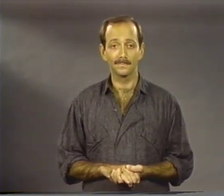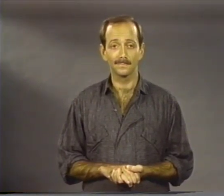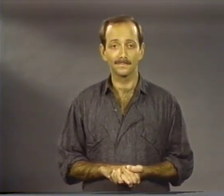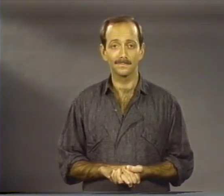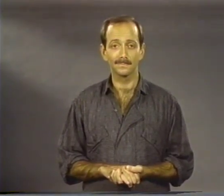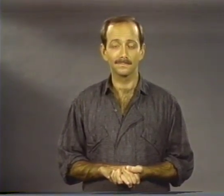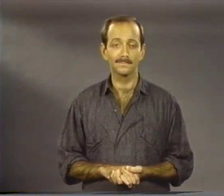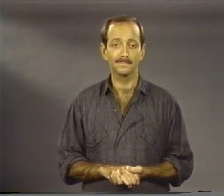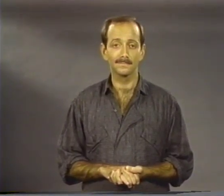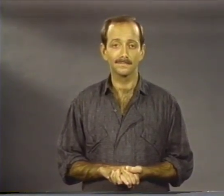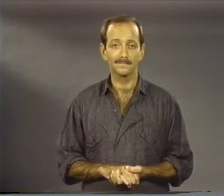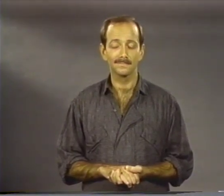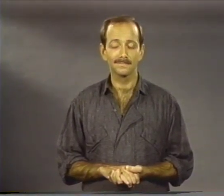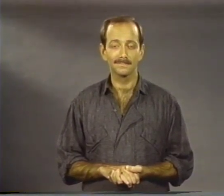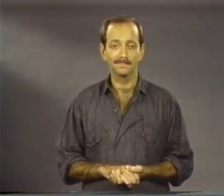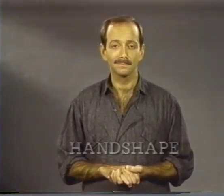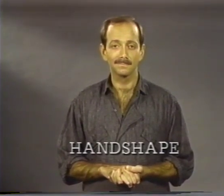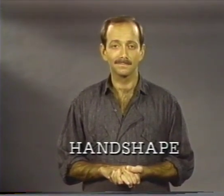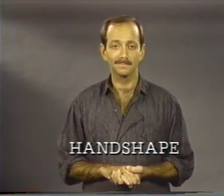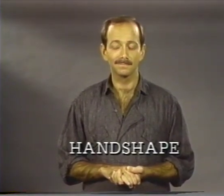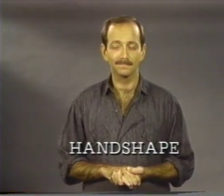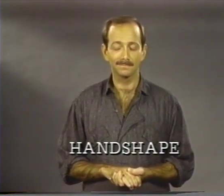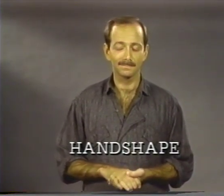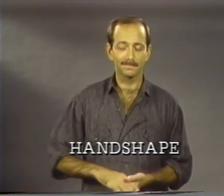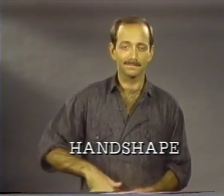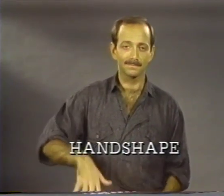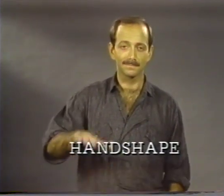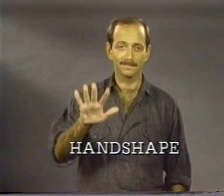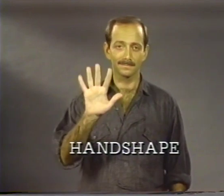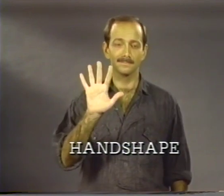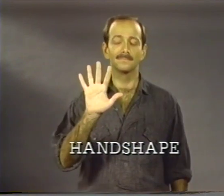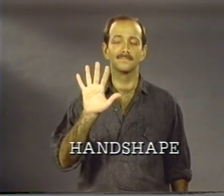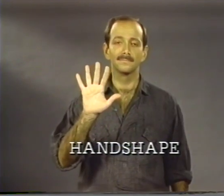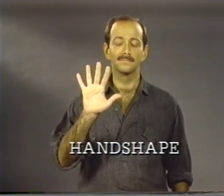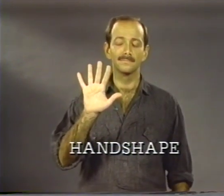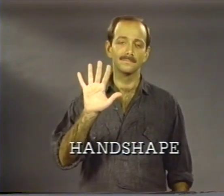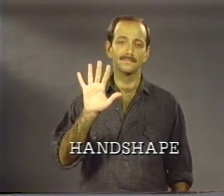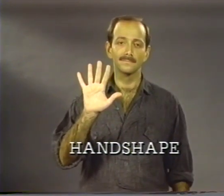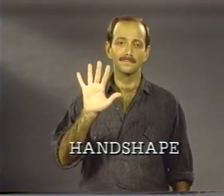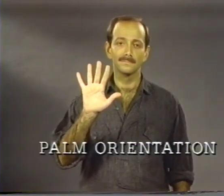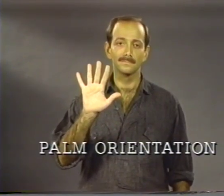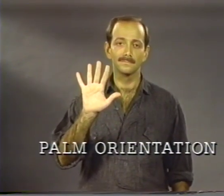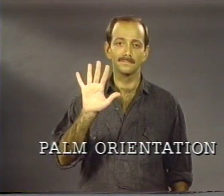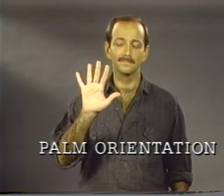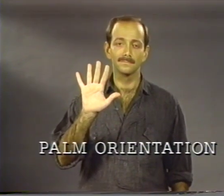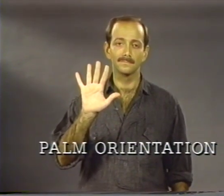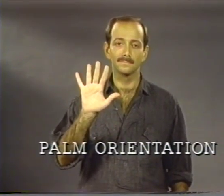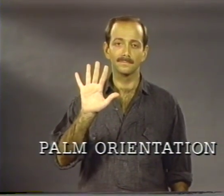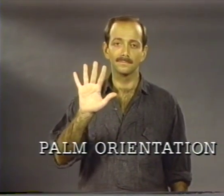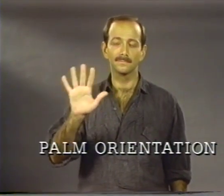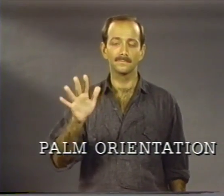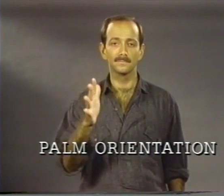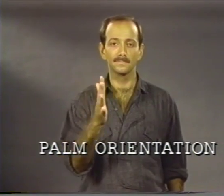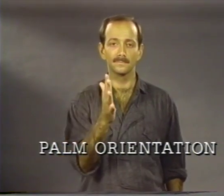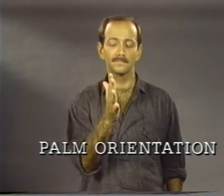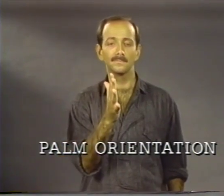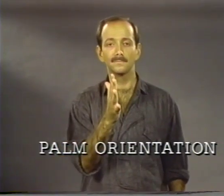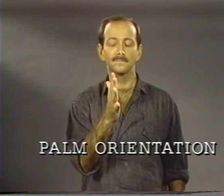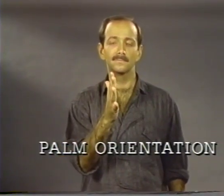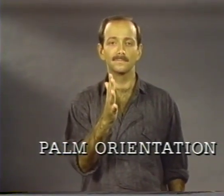can put it all together. Let's begin with a 5-hand. Now, orientate the palm to face left.